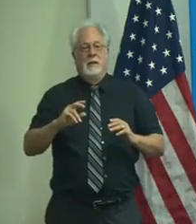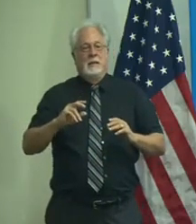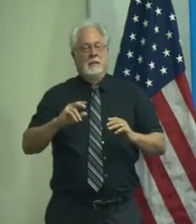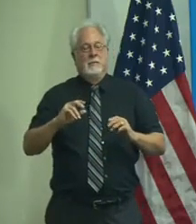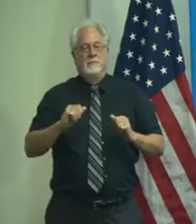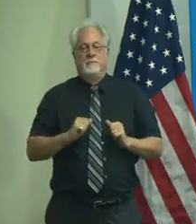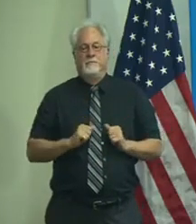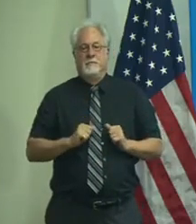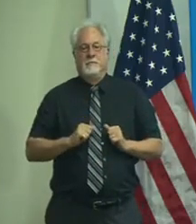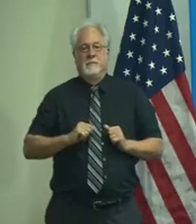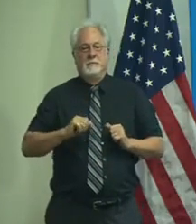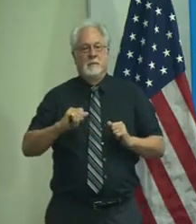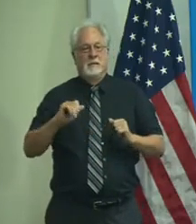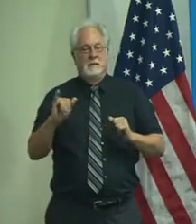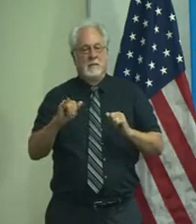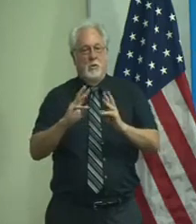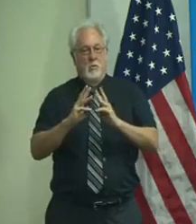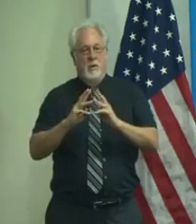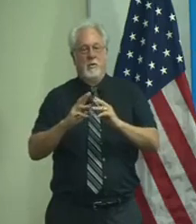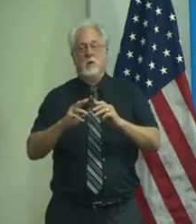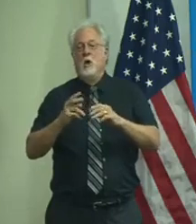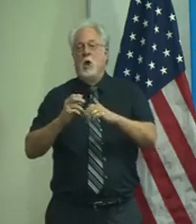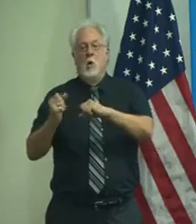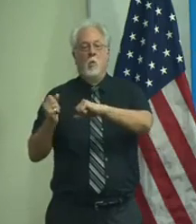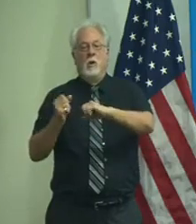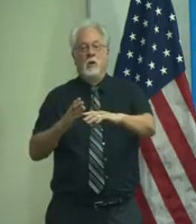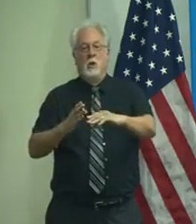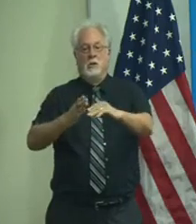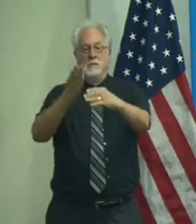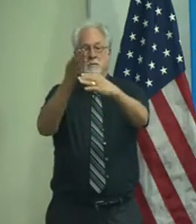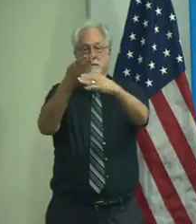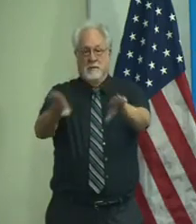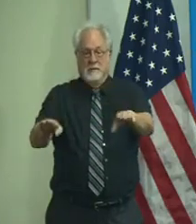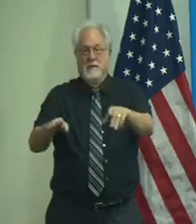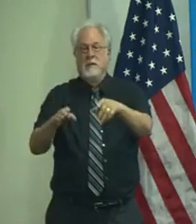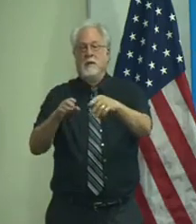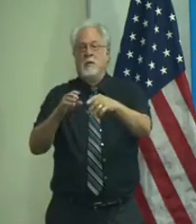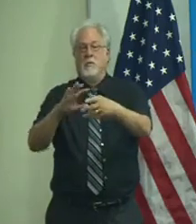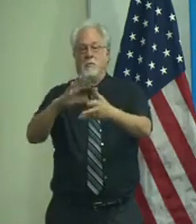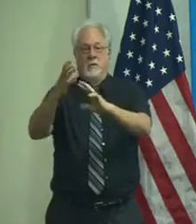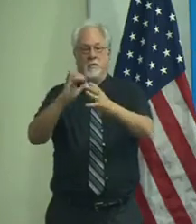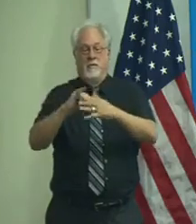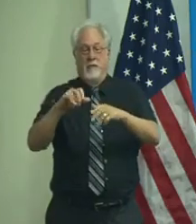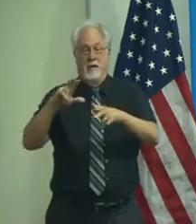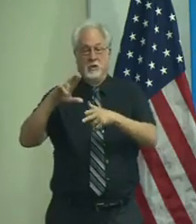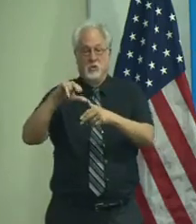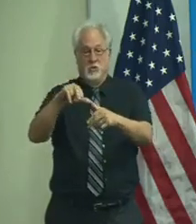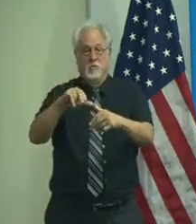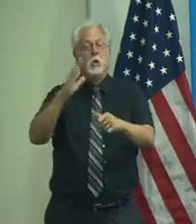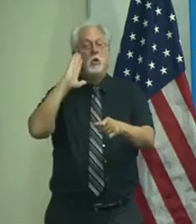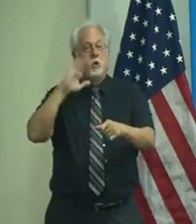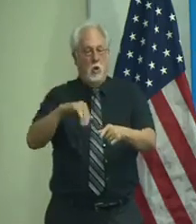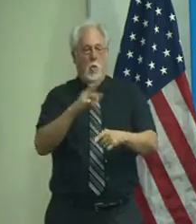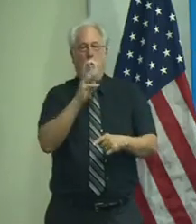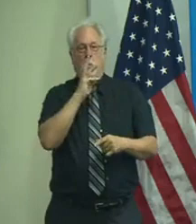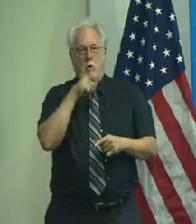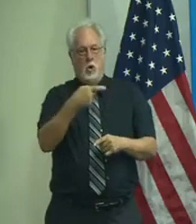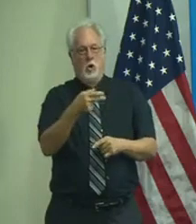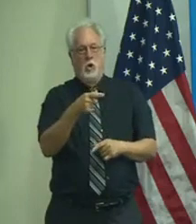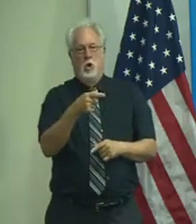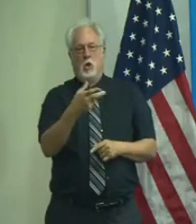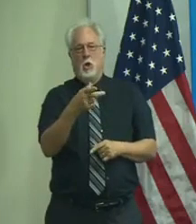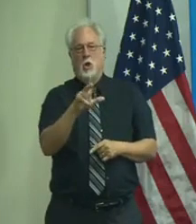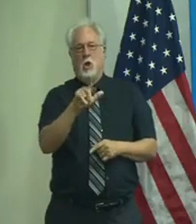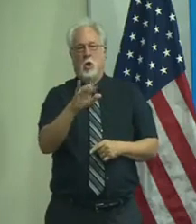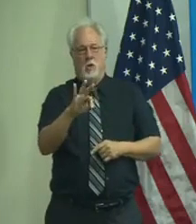weather conditions that would cause shear or disrupt that storm once it gets into the Gulf. We know that the water in the Gulf is very